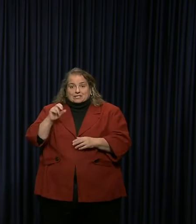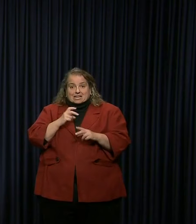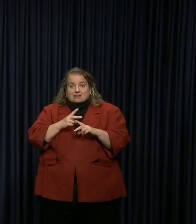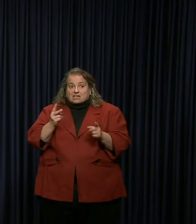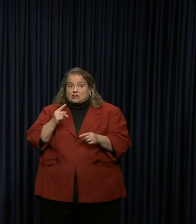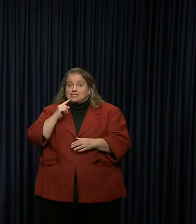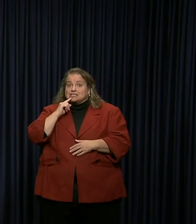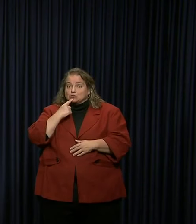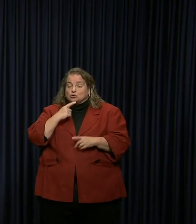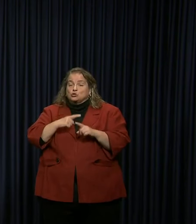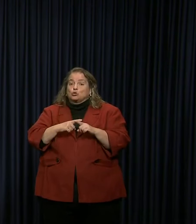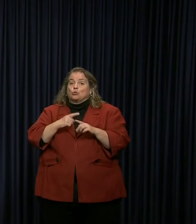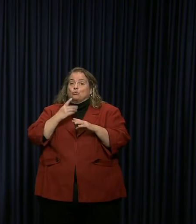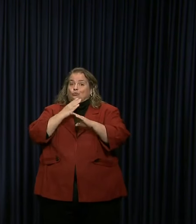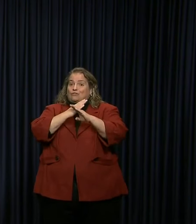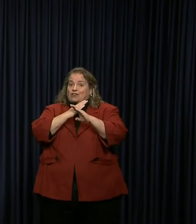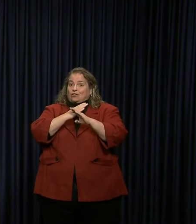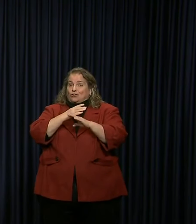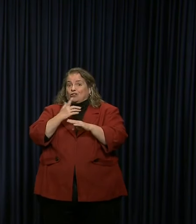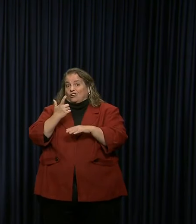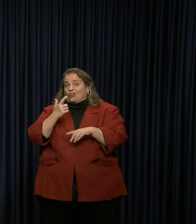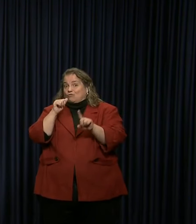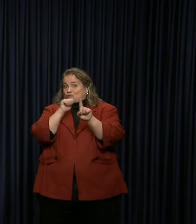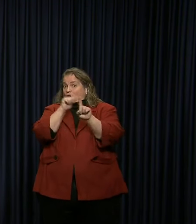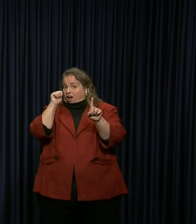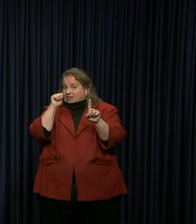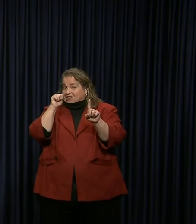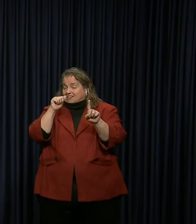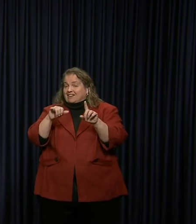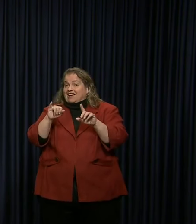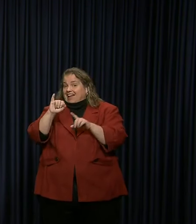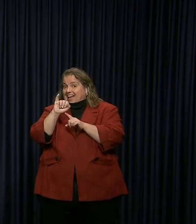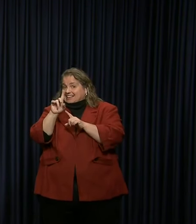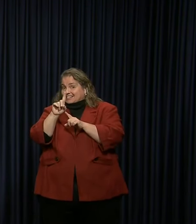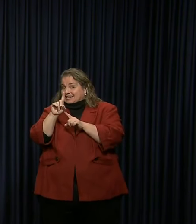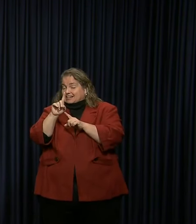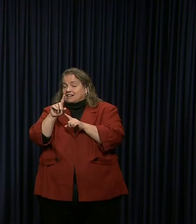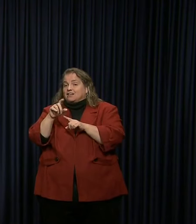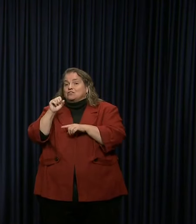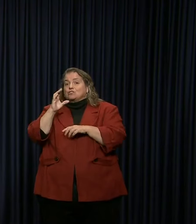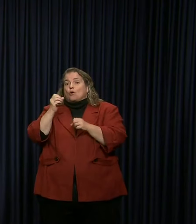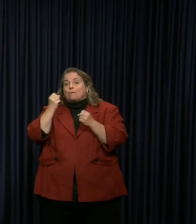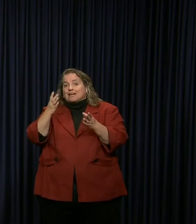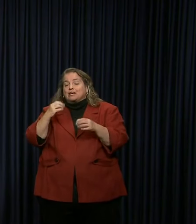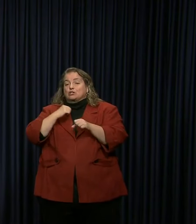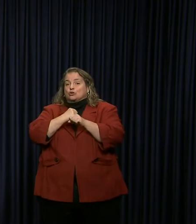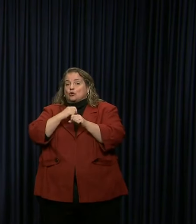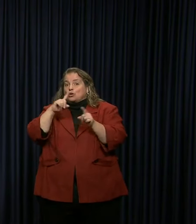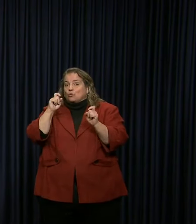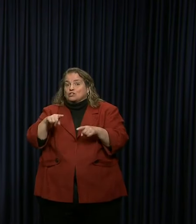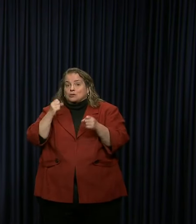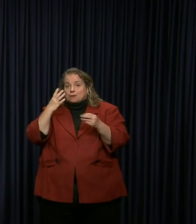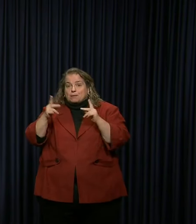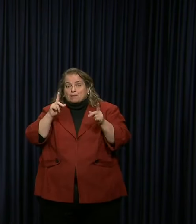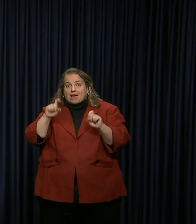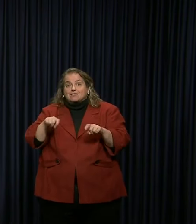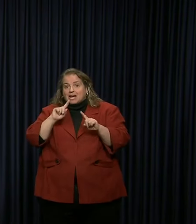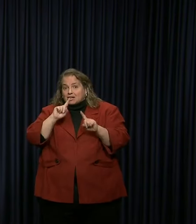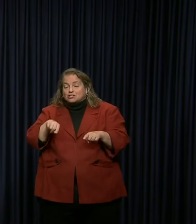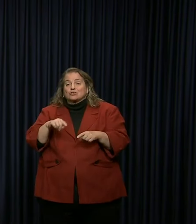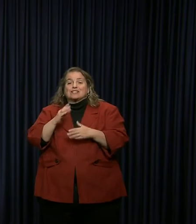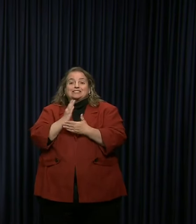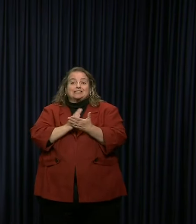seriously to prevent fraud and identity theft. And so there are security questions that everybody has to answer. In some cases, we have to